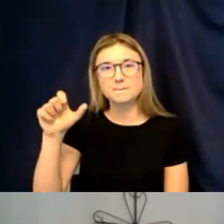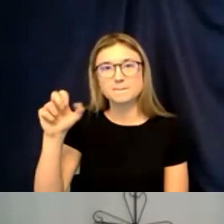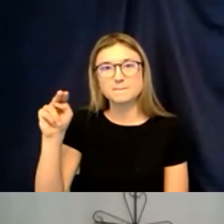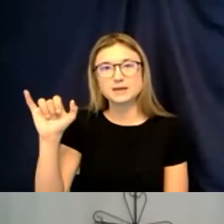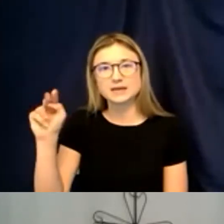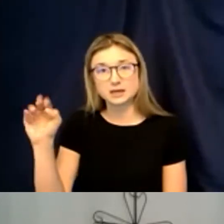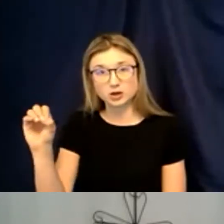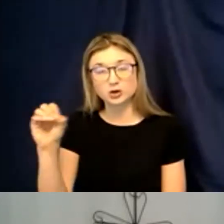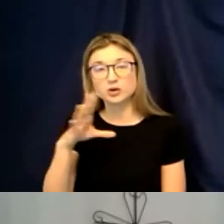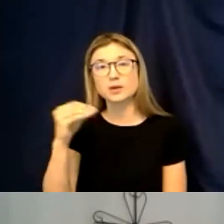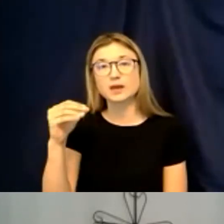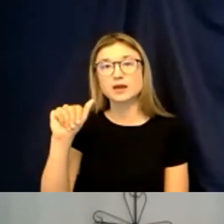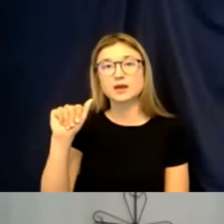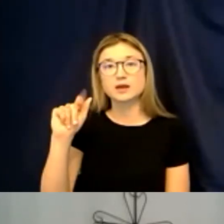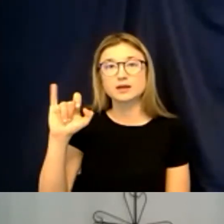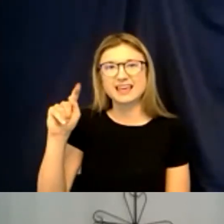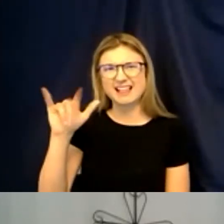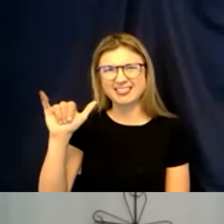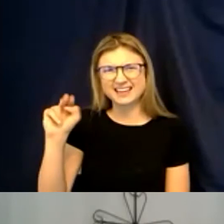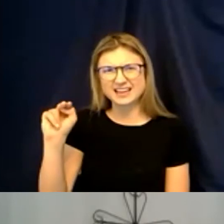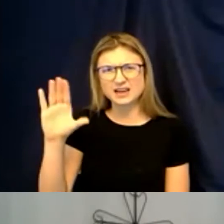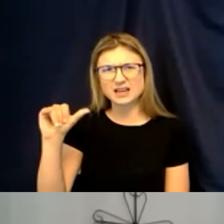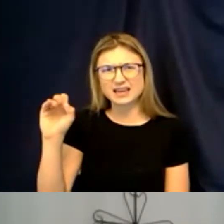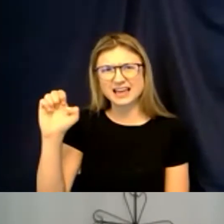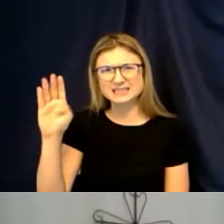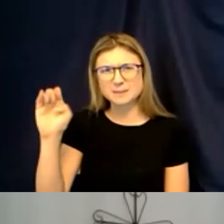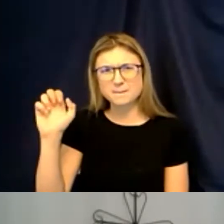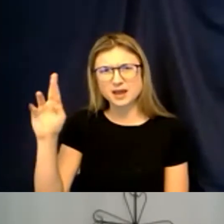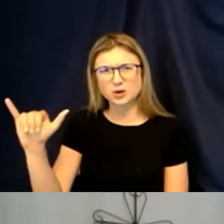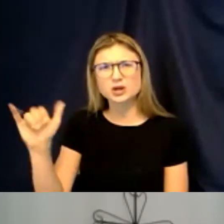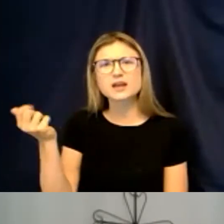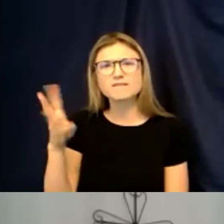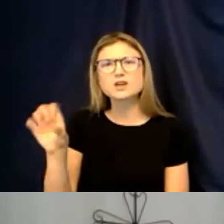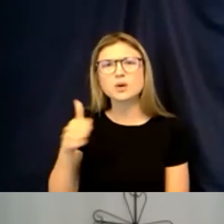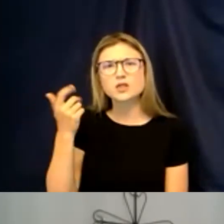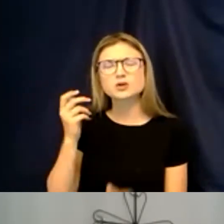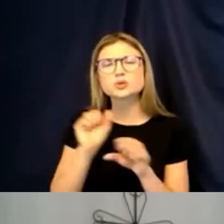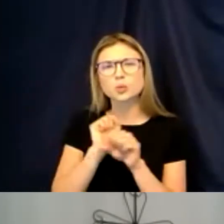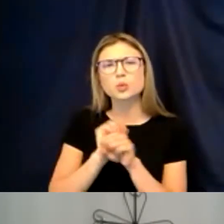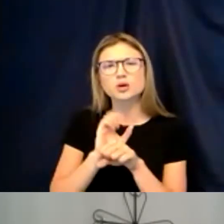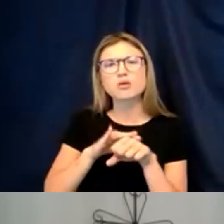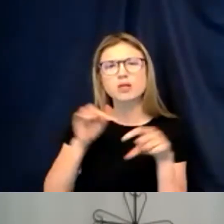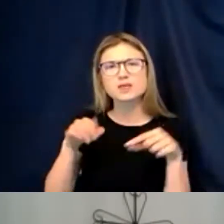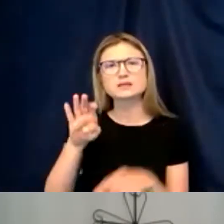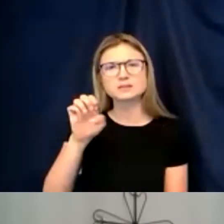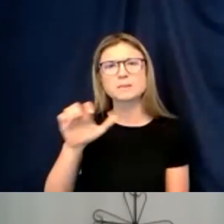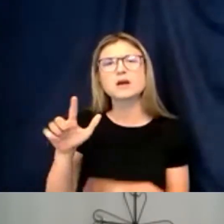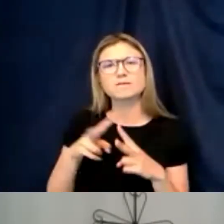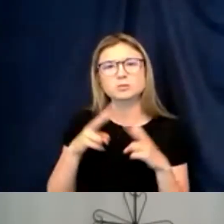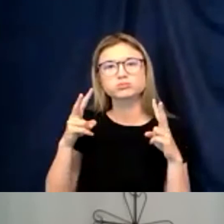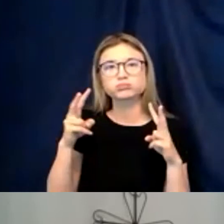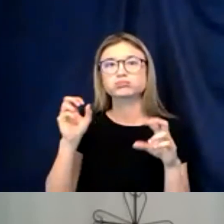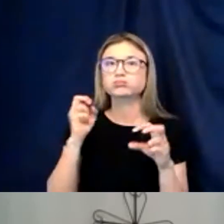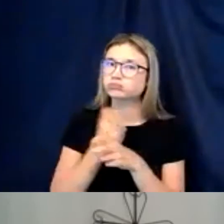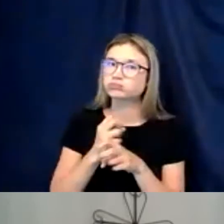Caitlin Casaberry and quite a few others have been working on this very diligently. And what it does